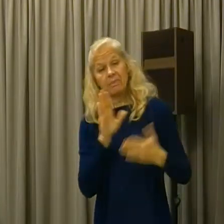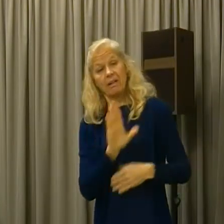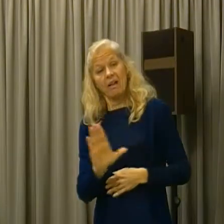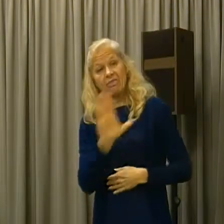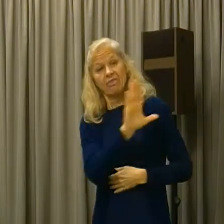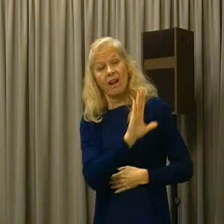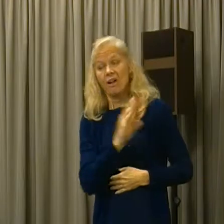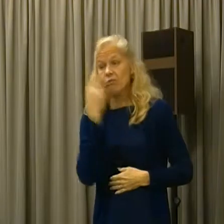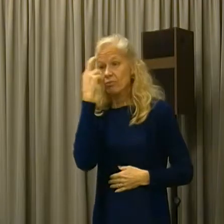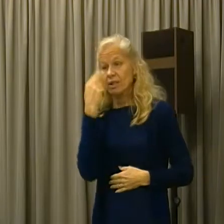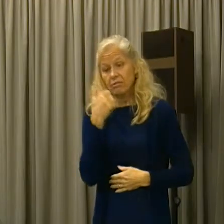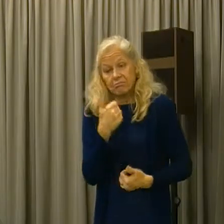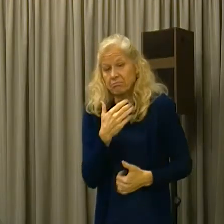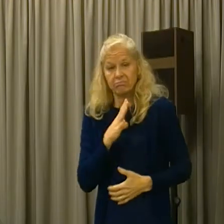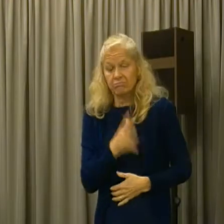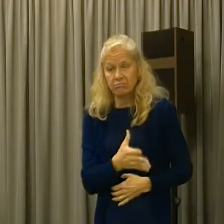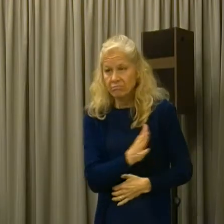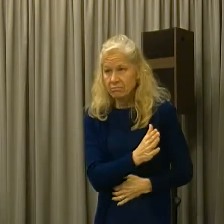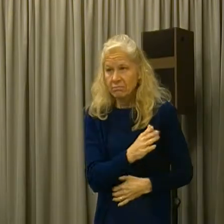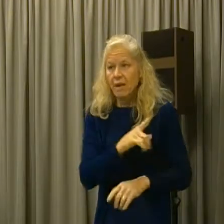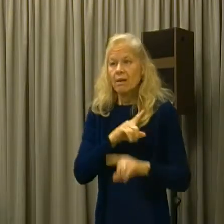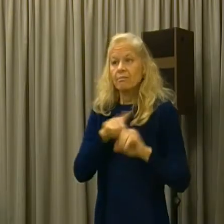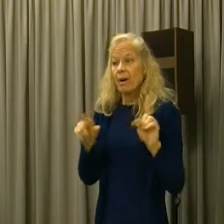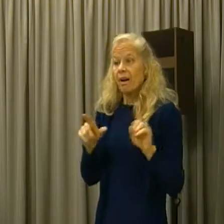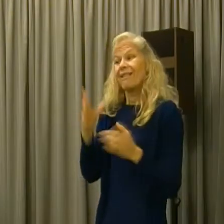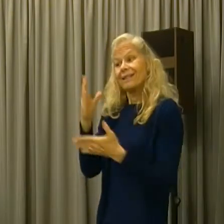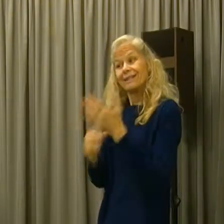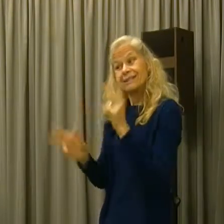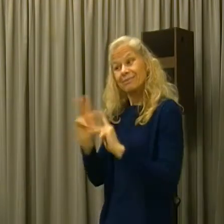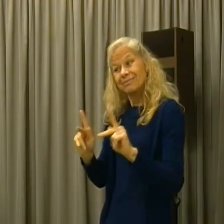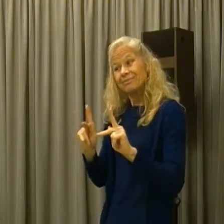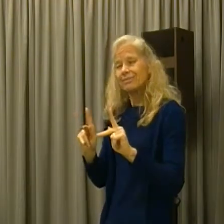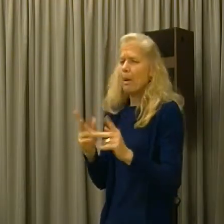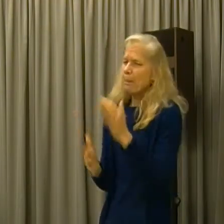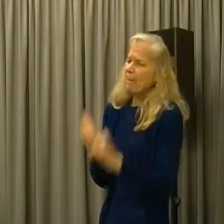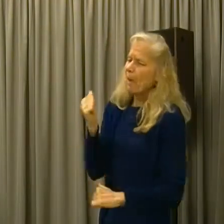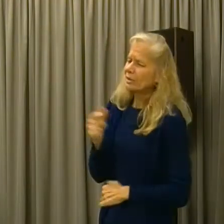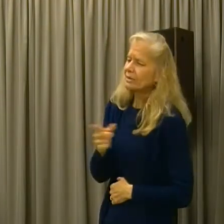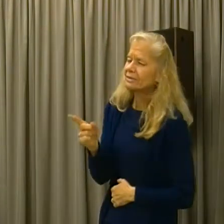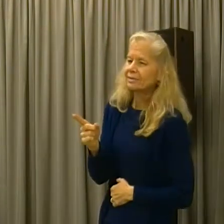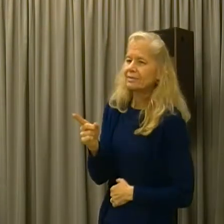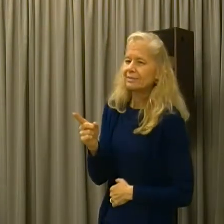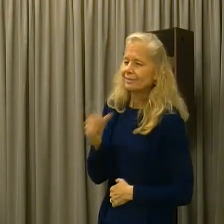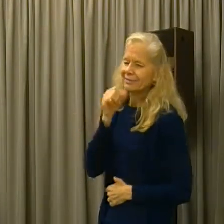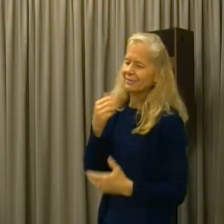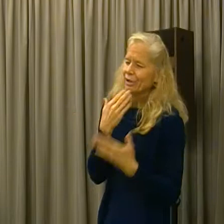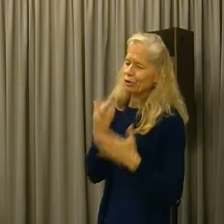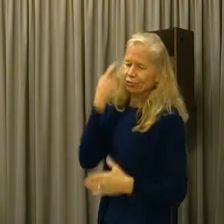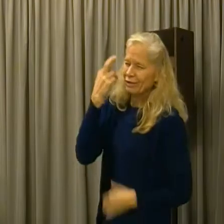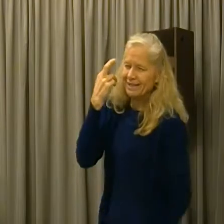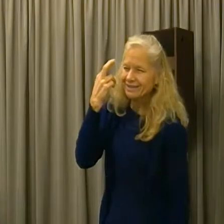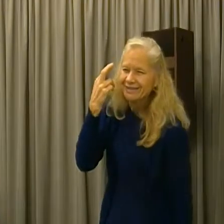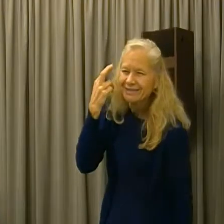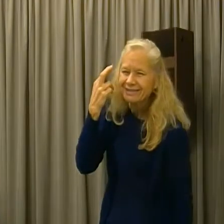their problem is not that they're not here. That's not their problem. The problem is, why are they not